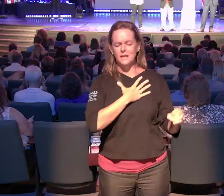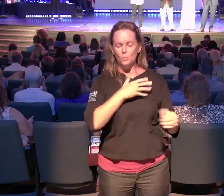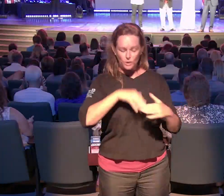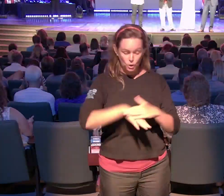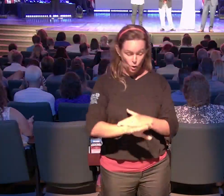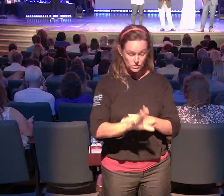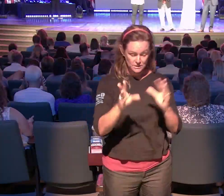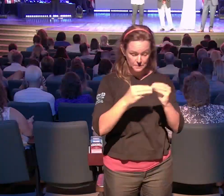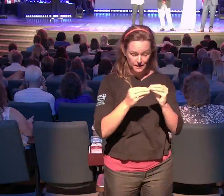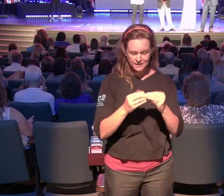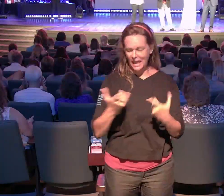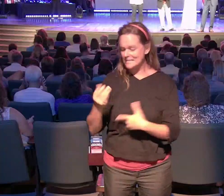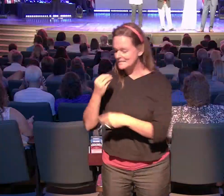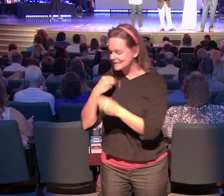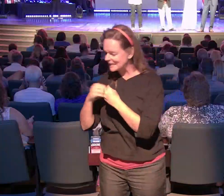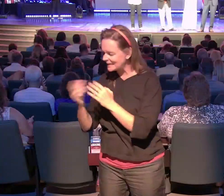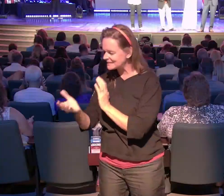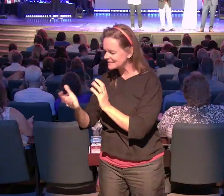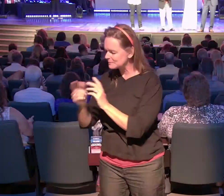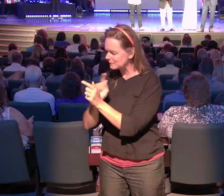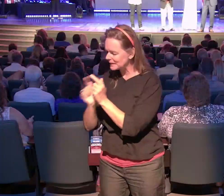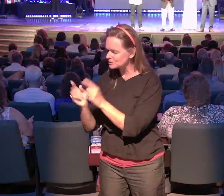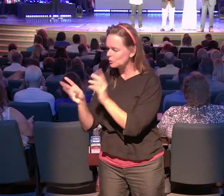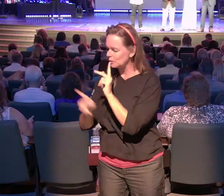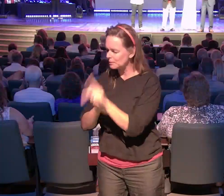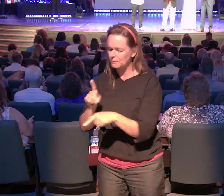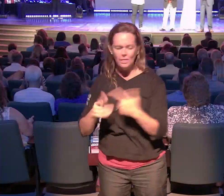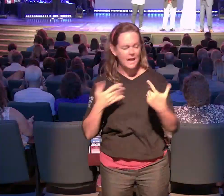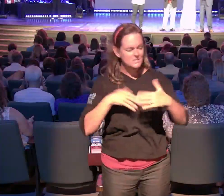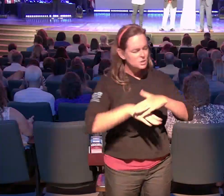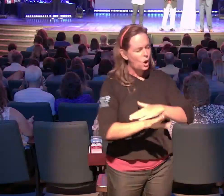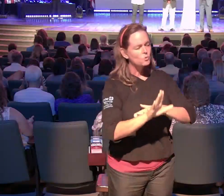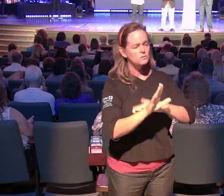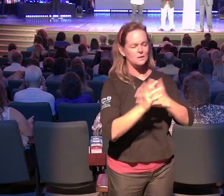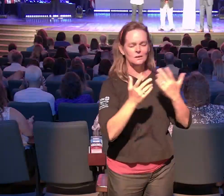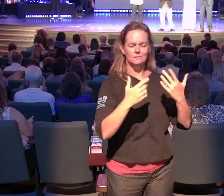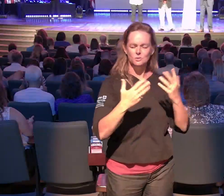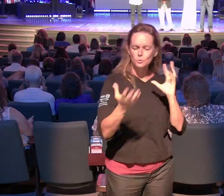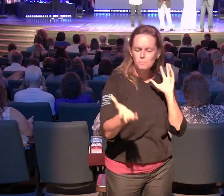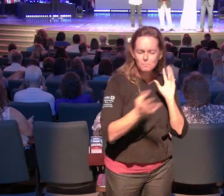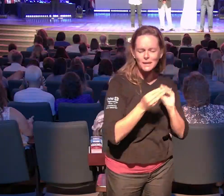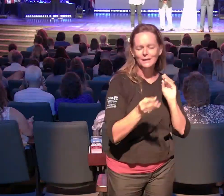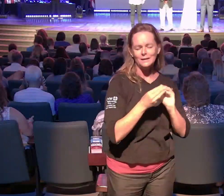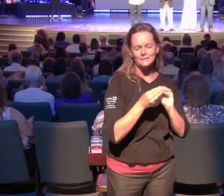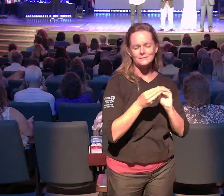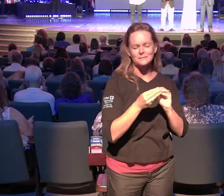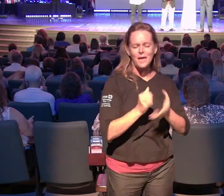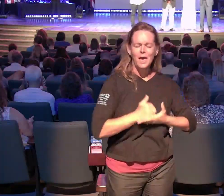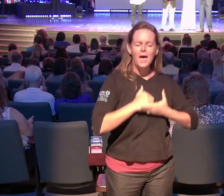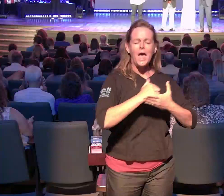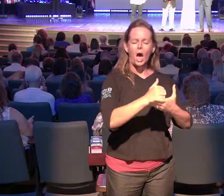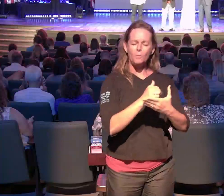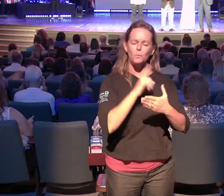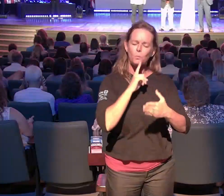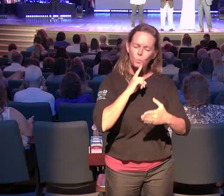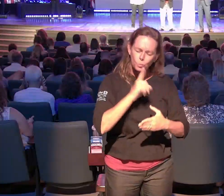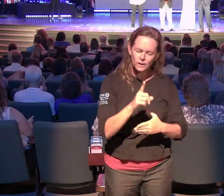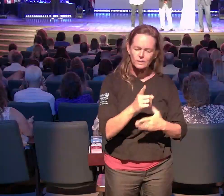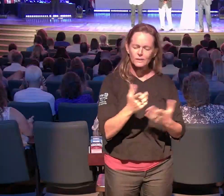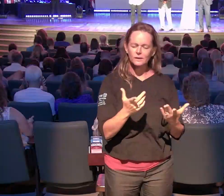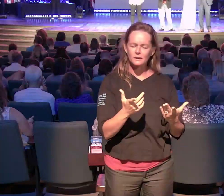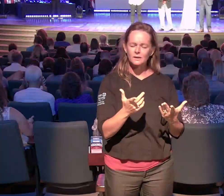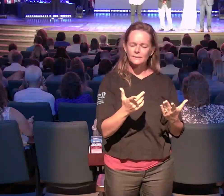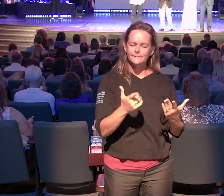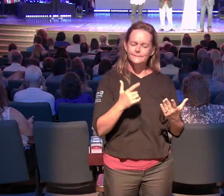meetings, as he meets with people, Father God, as our Congress gathers together to make decisions that have ramifications from the